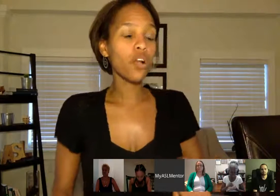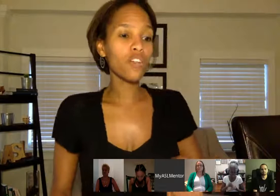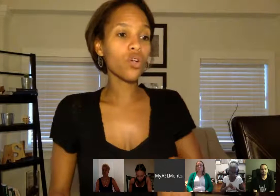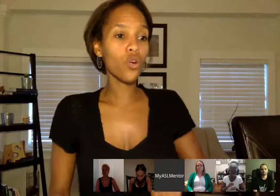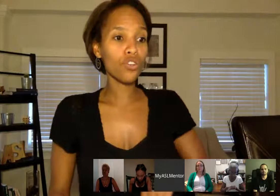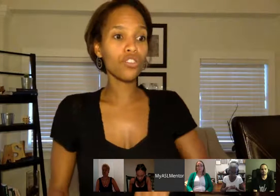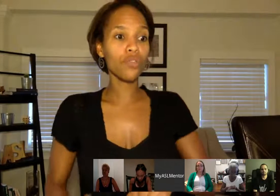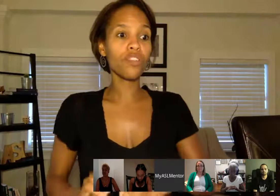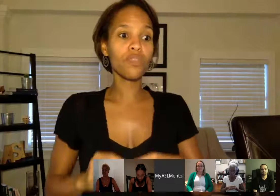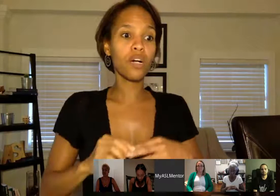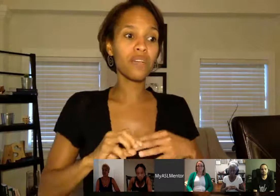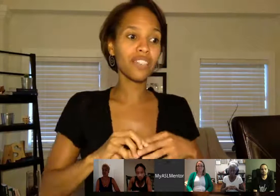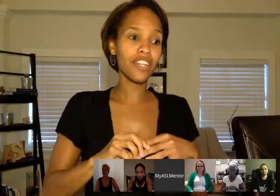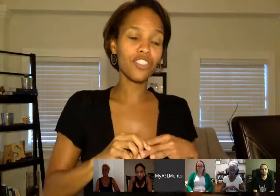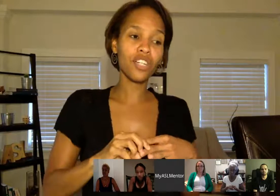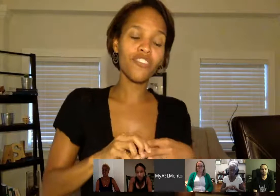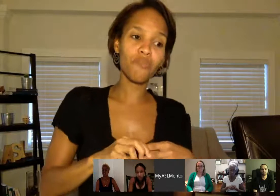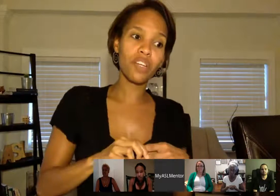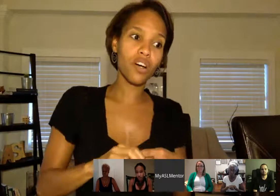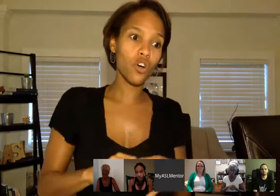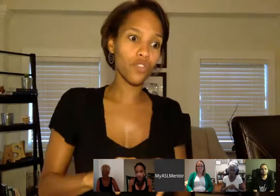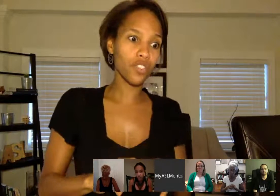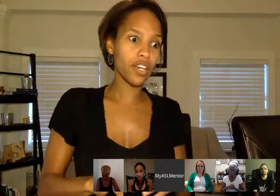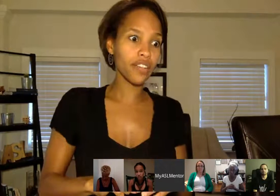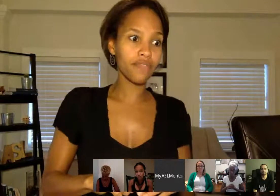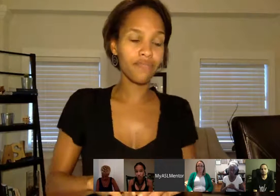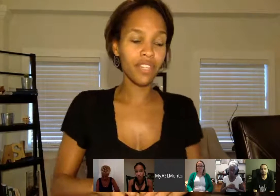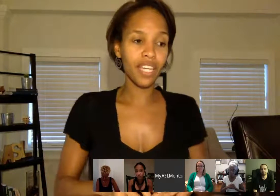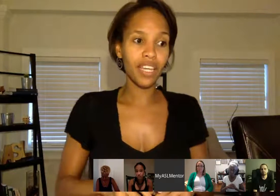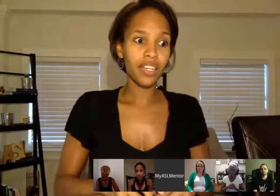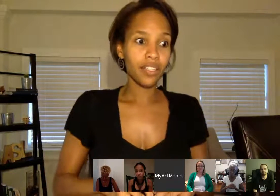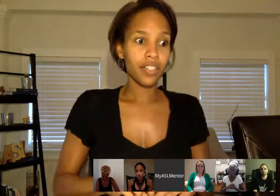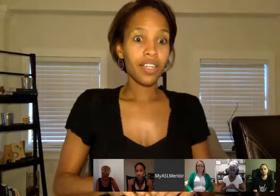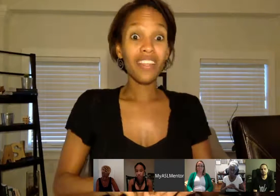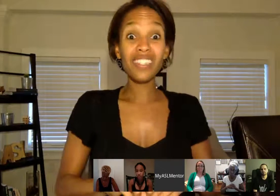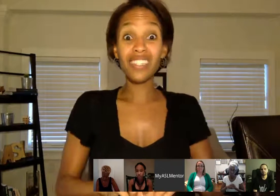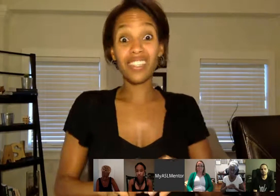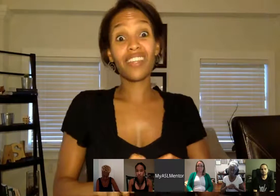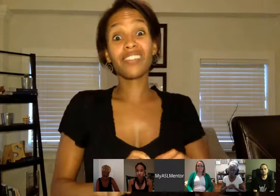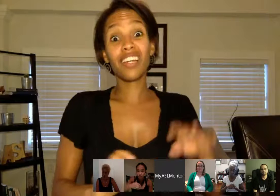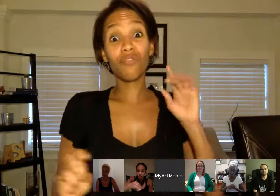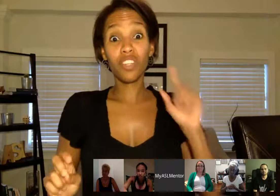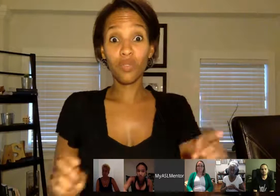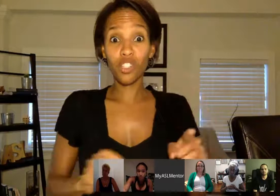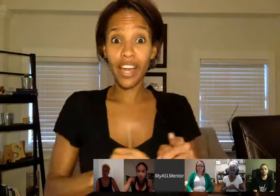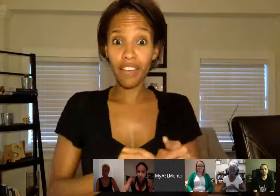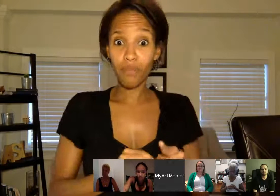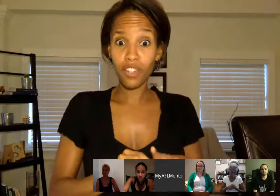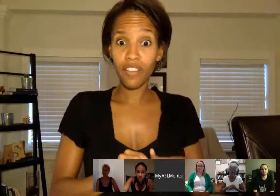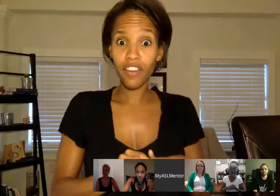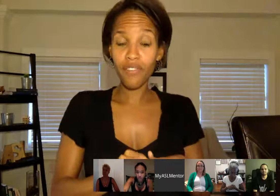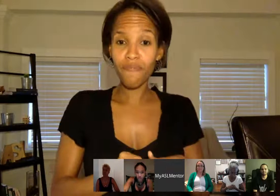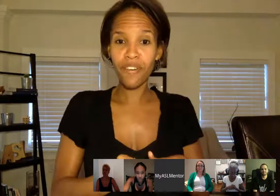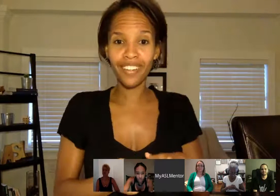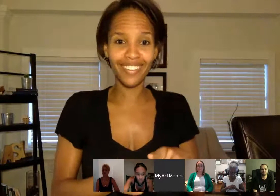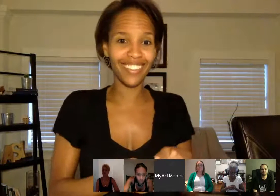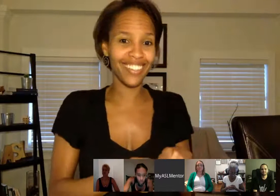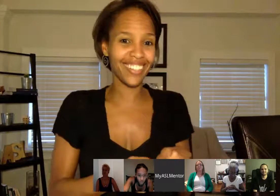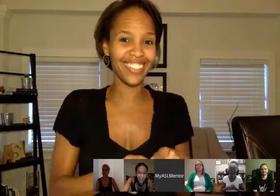is one of the cornerstones of the public sector government oversight. This is the sentence that I really wish I hadn't put in